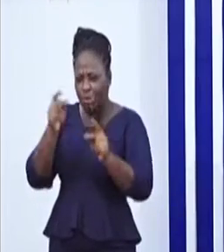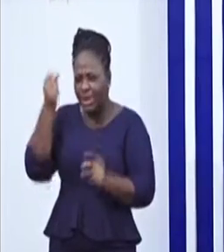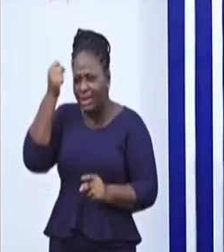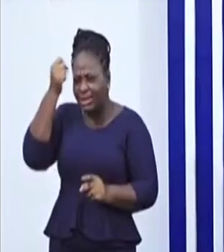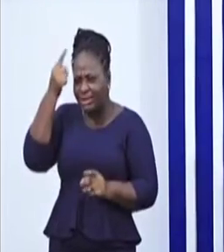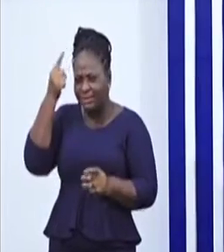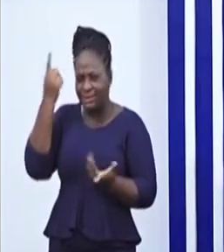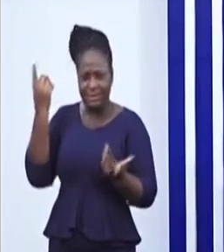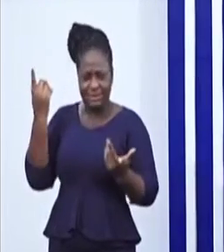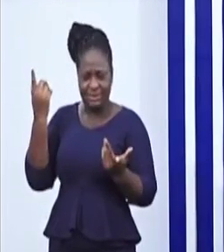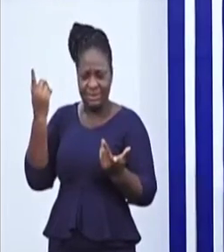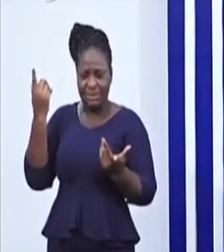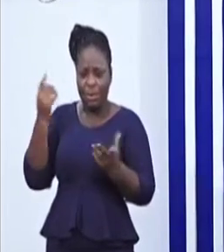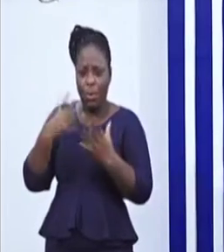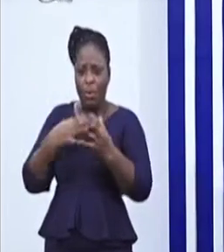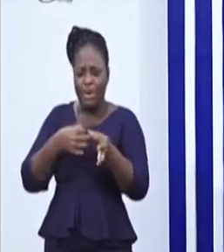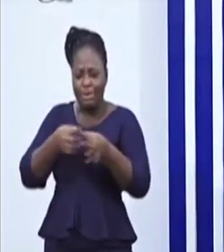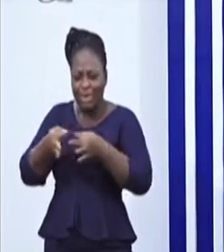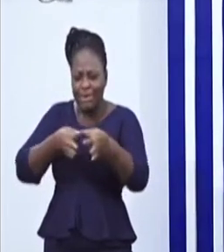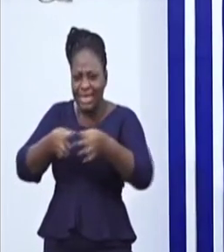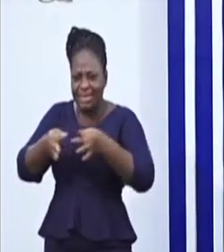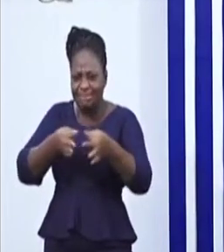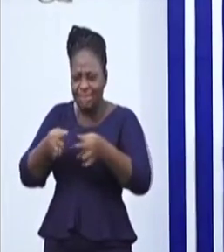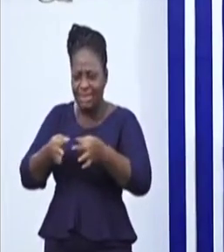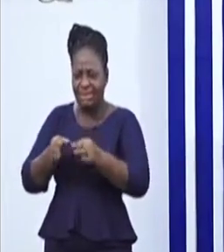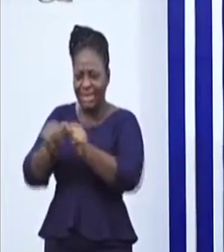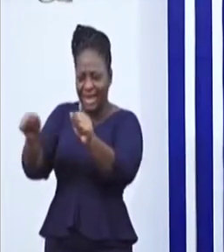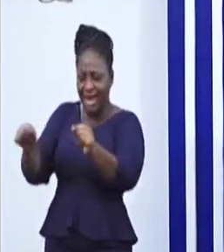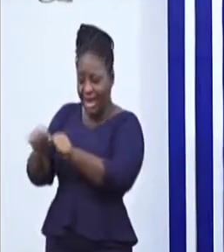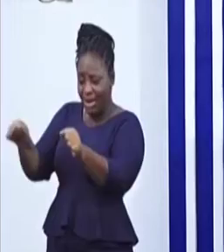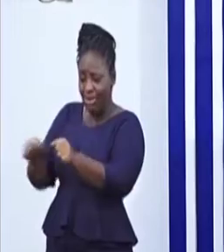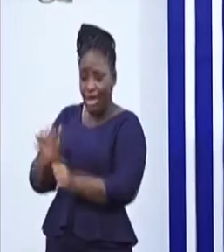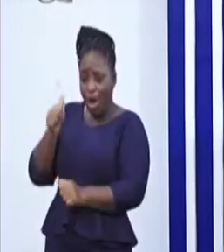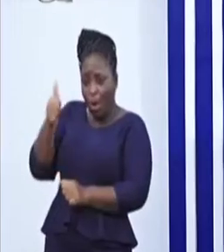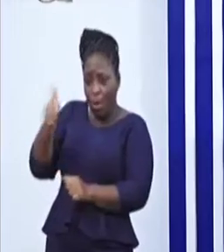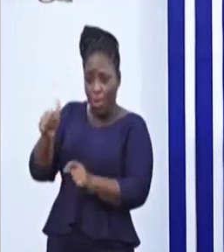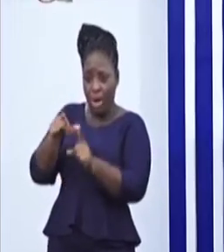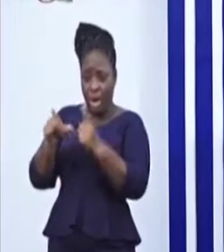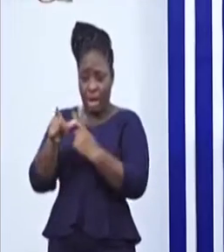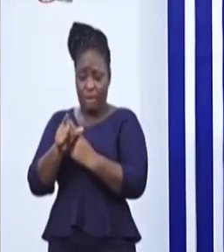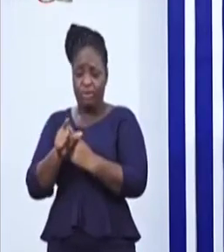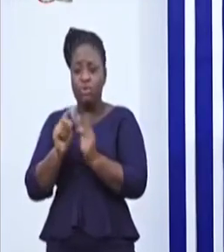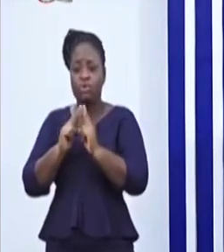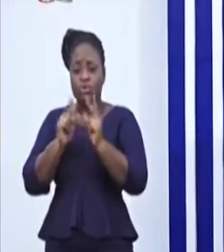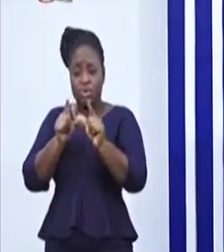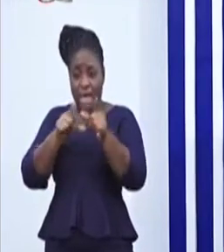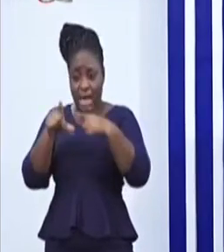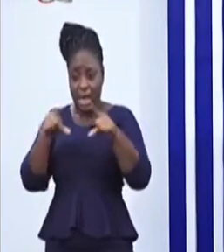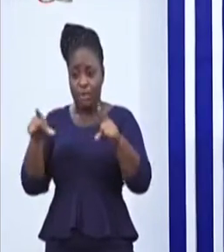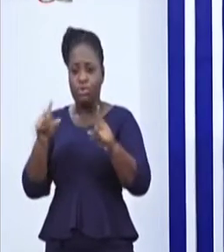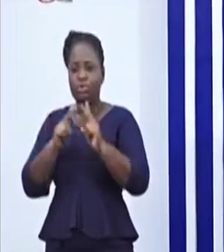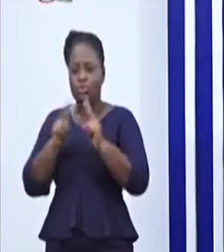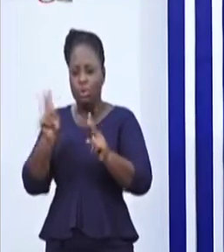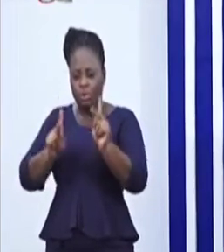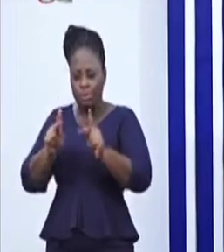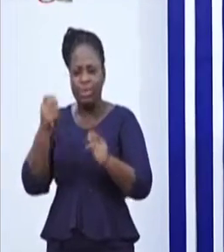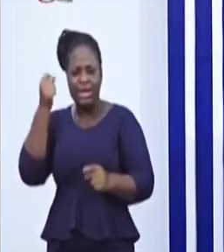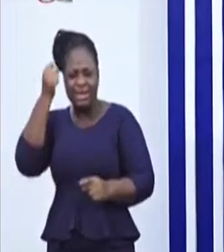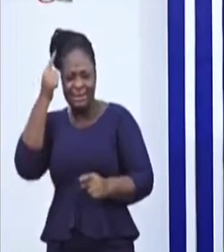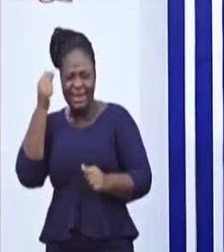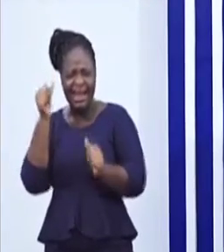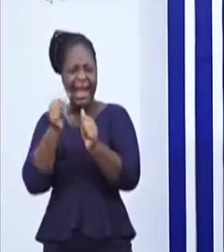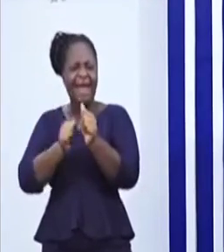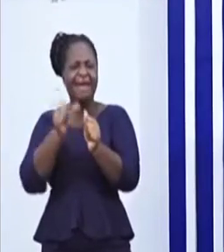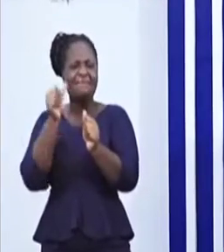social structure in the various communities across the country. In other words, every city, every